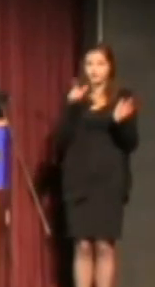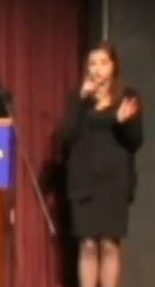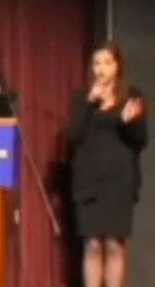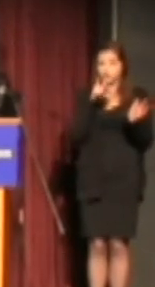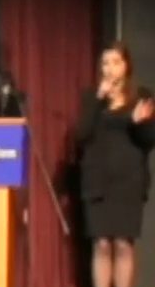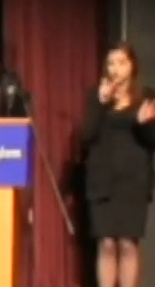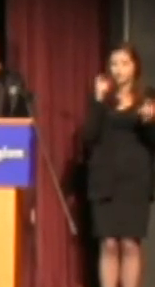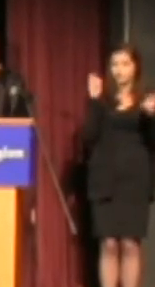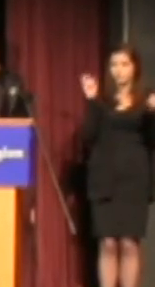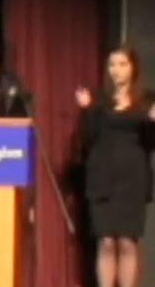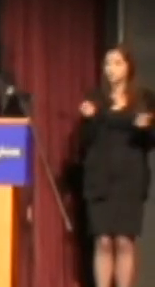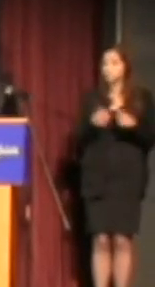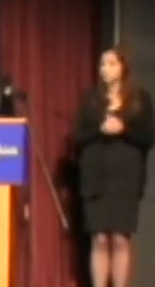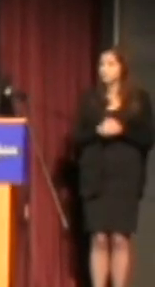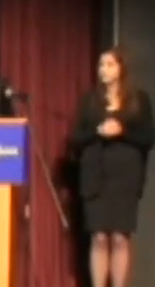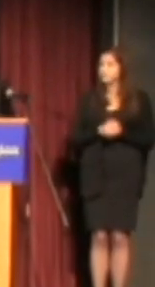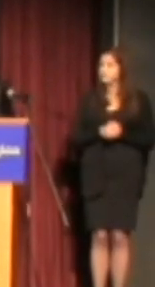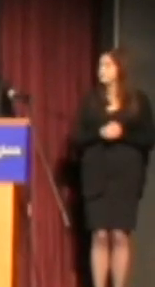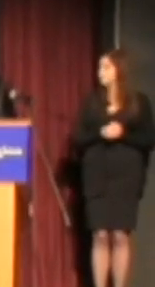Award.